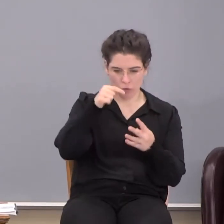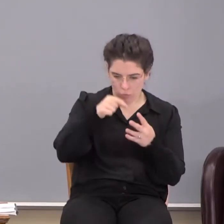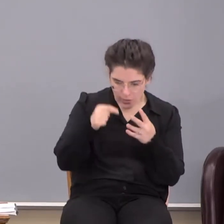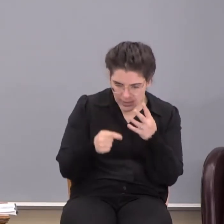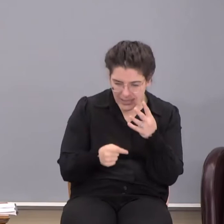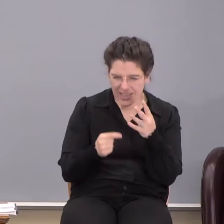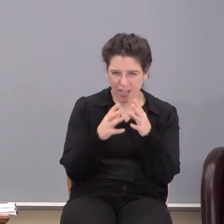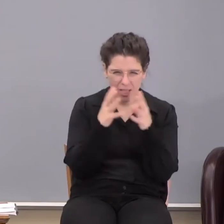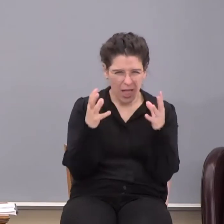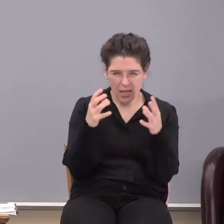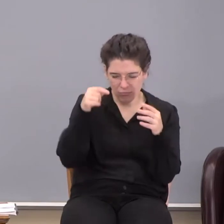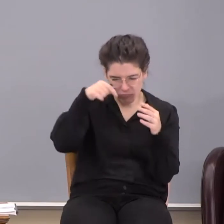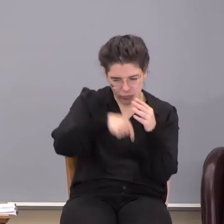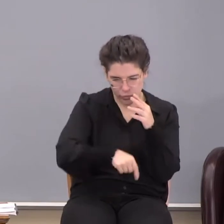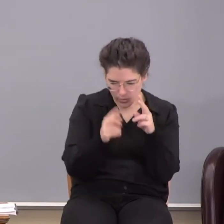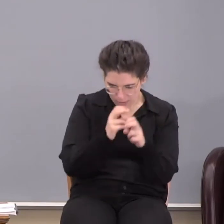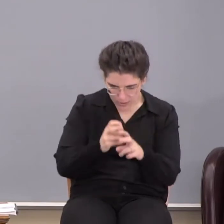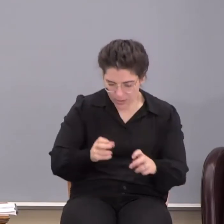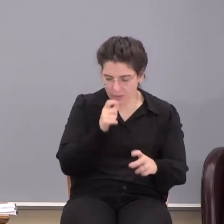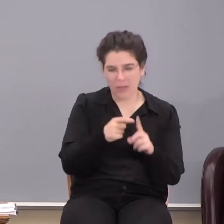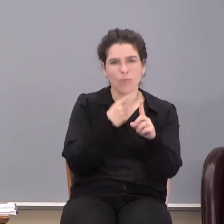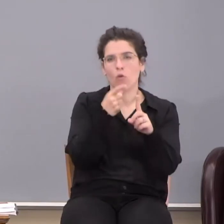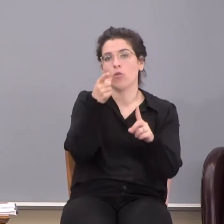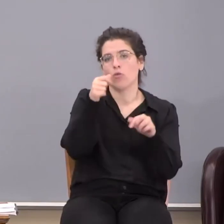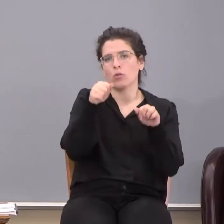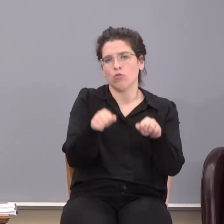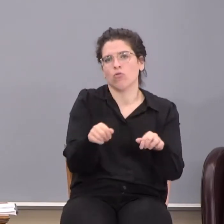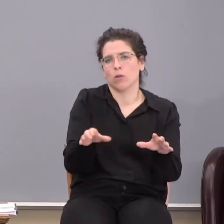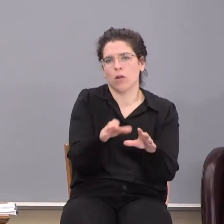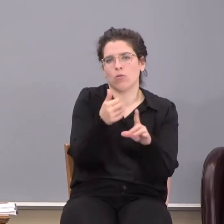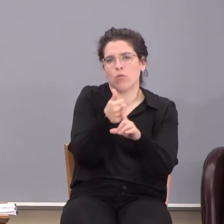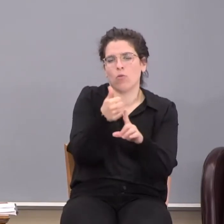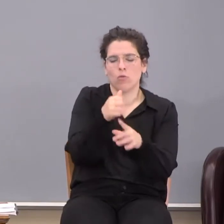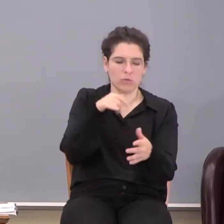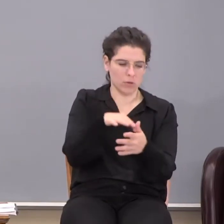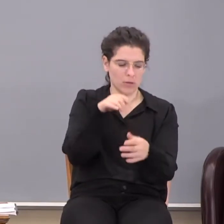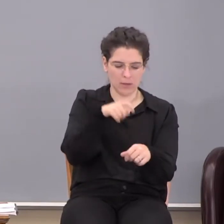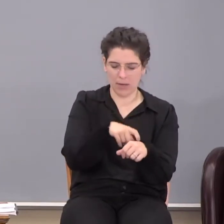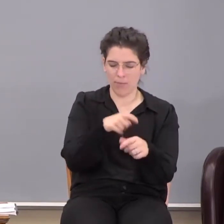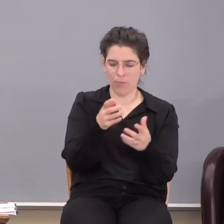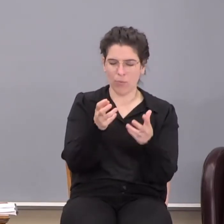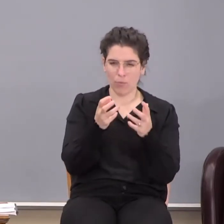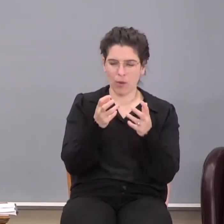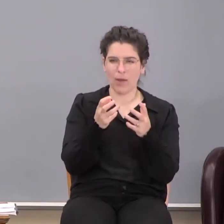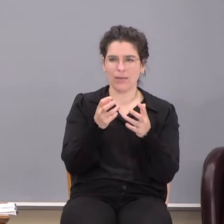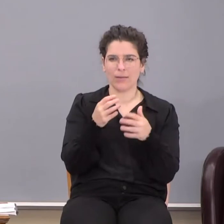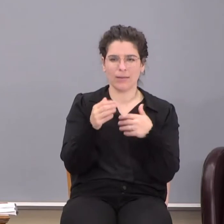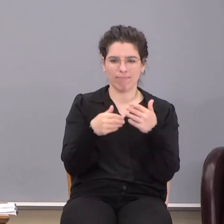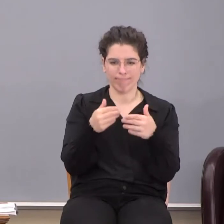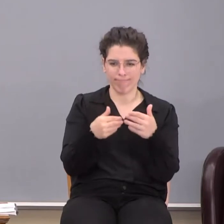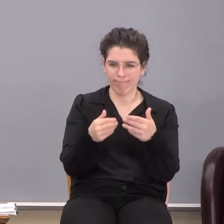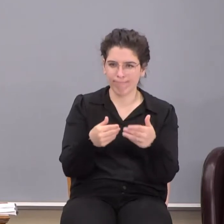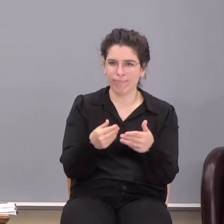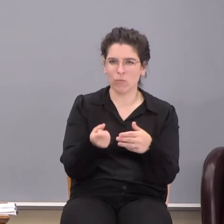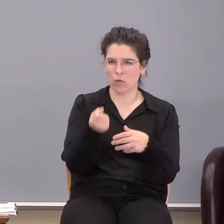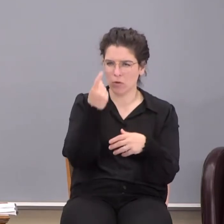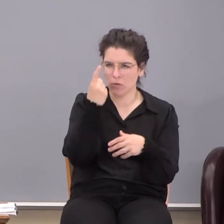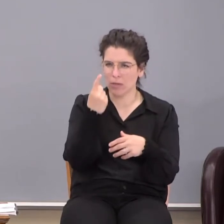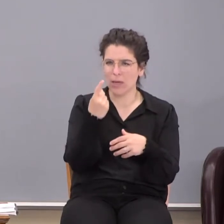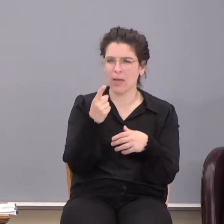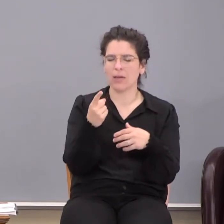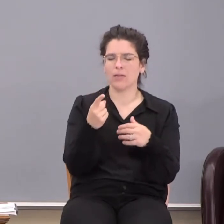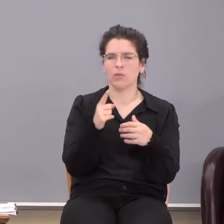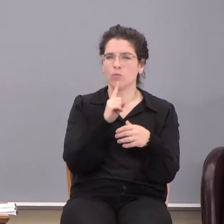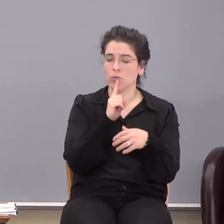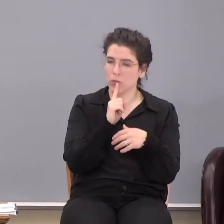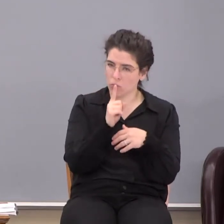great detail necessarily on any of them, and that's not the point. You can do that on your own study time. We just want to kind of get the flow of what he's doing here so that we can really,